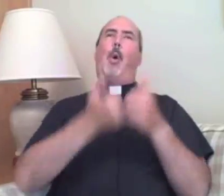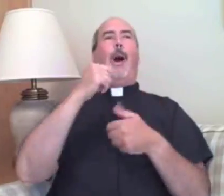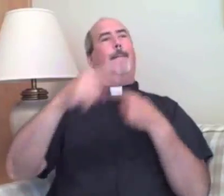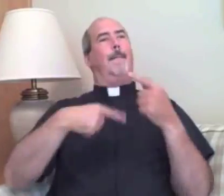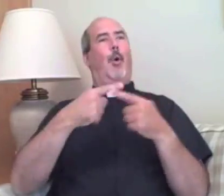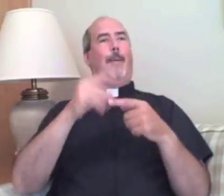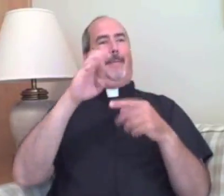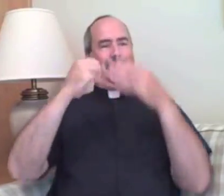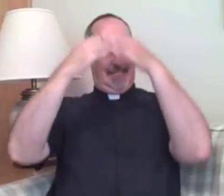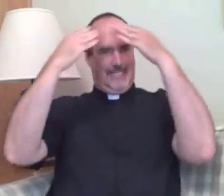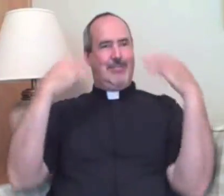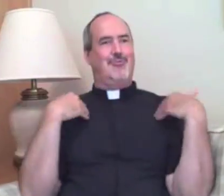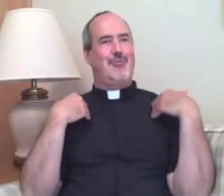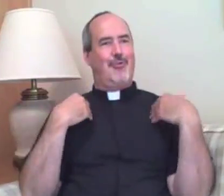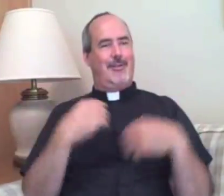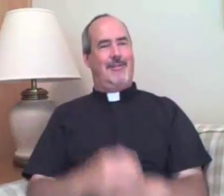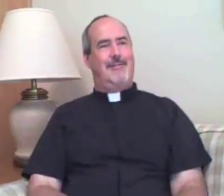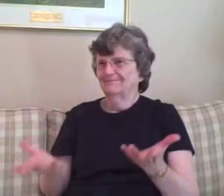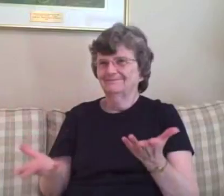What do you like most about being a nun?